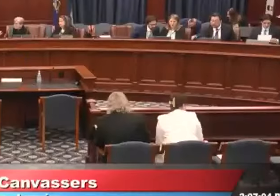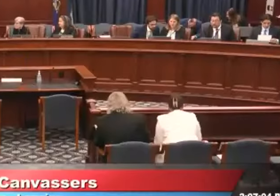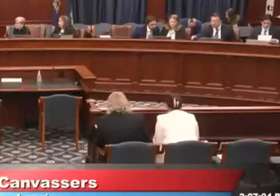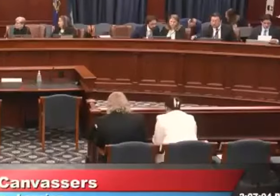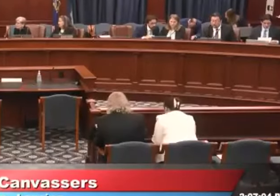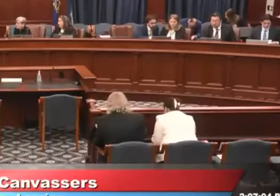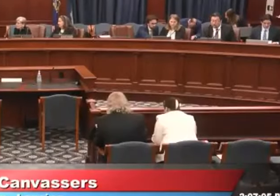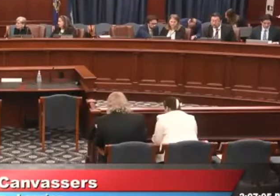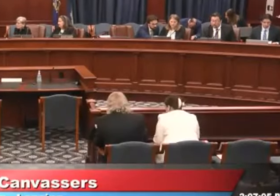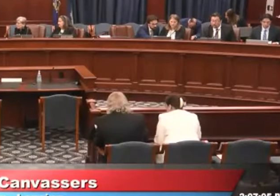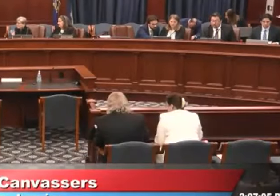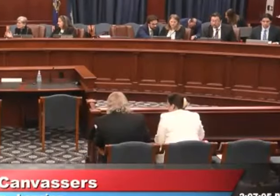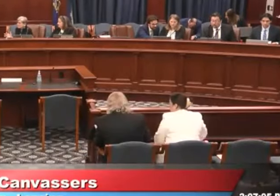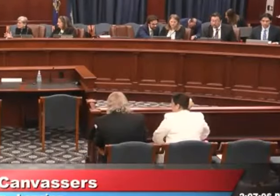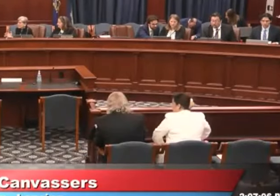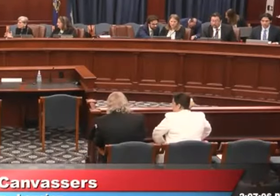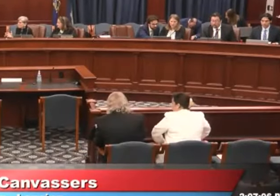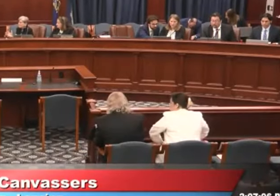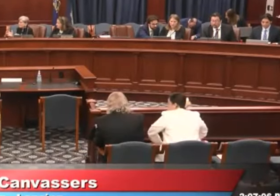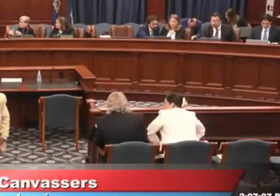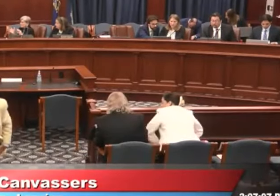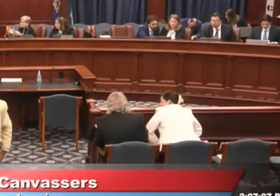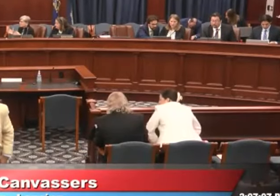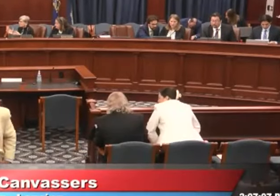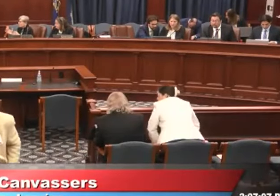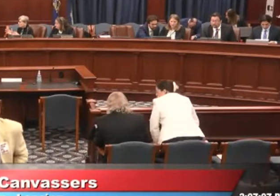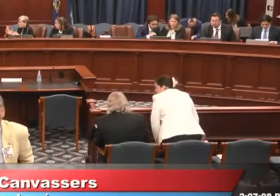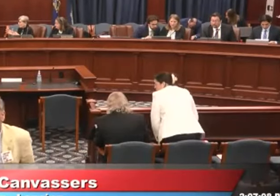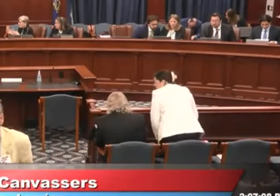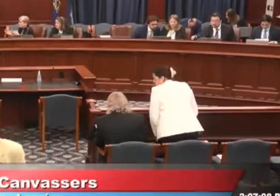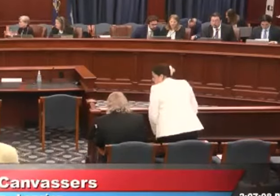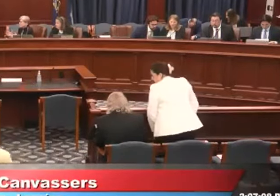to. But it's not.